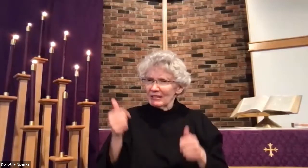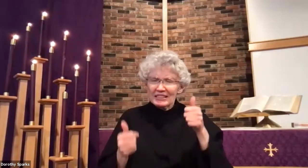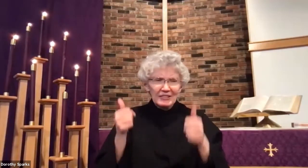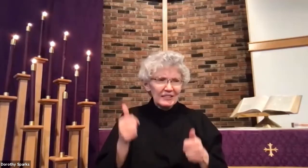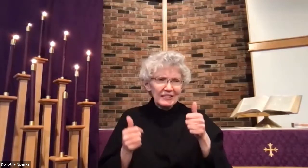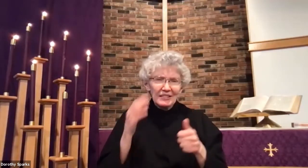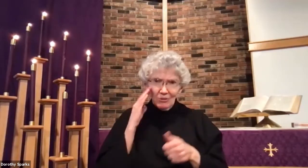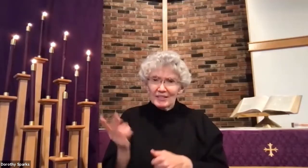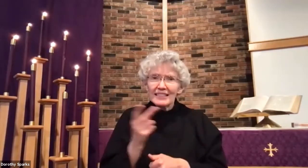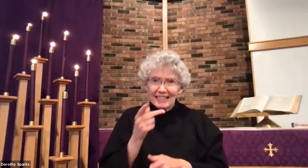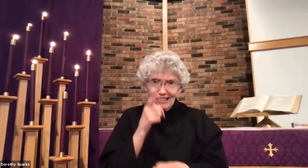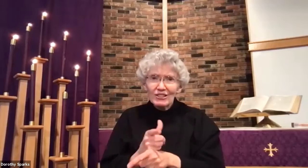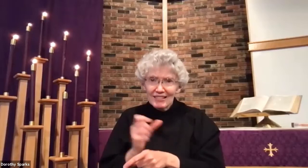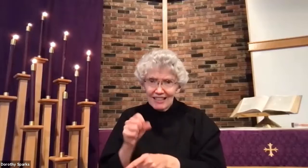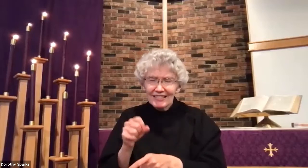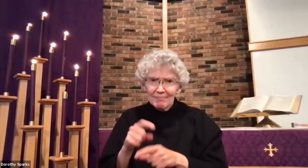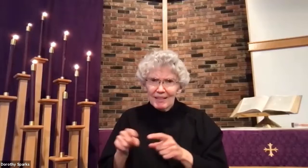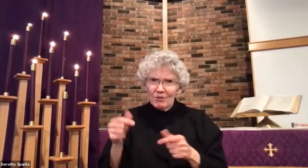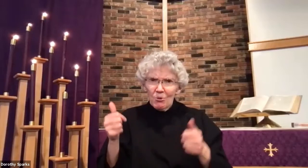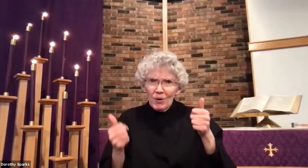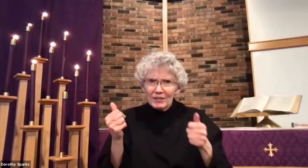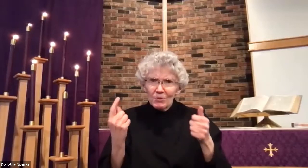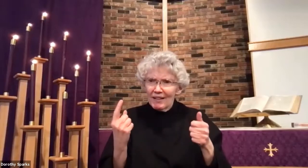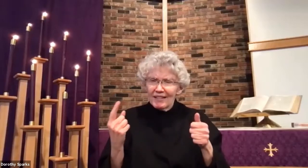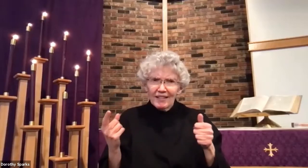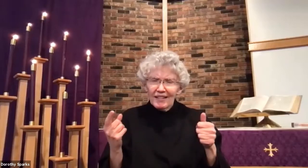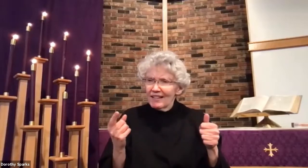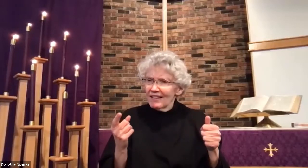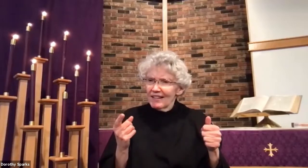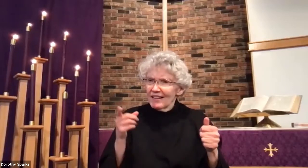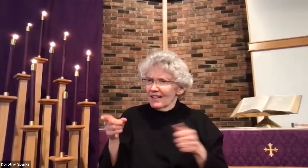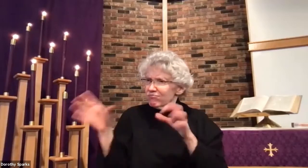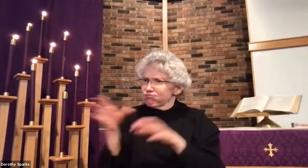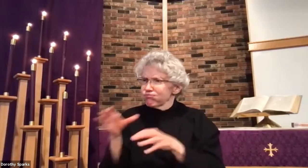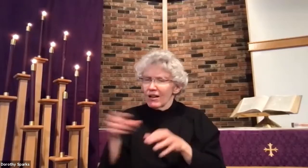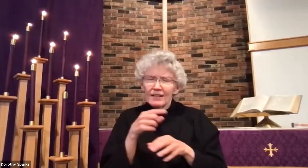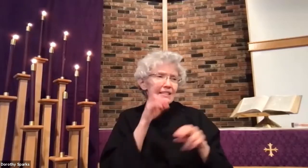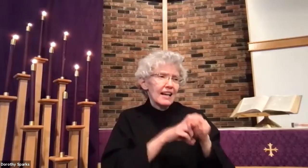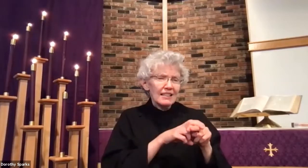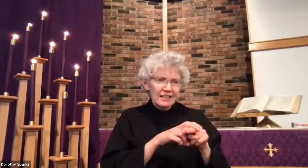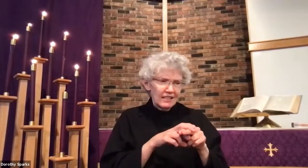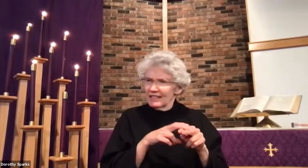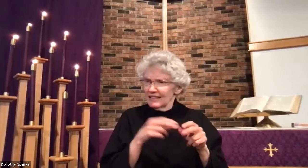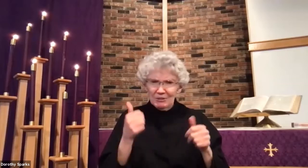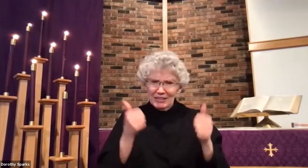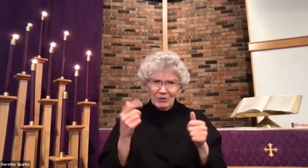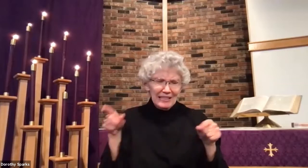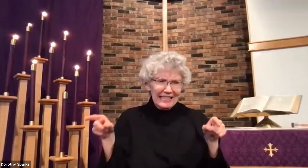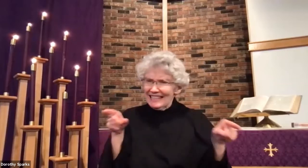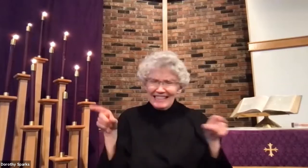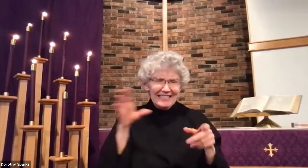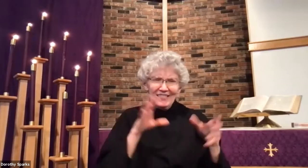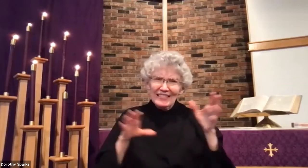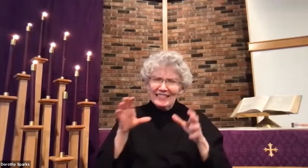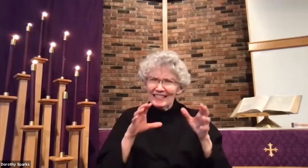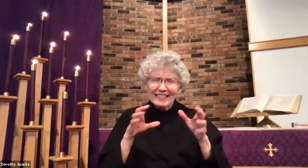And I remember before I would become confused in trying to remember who was the one that was sitting and who was the one that